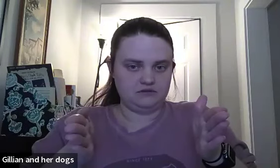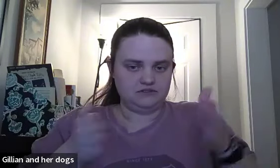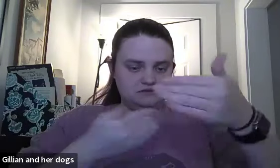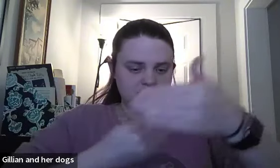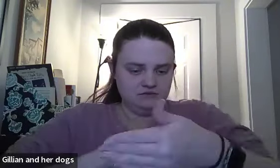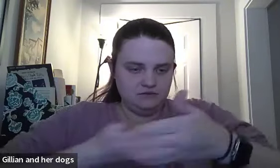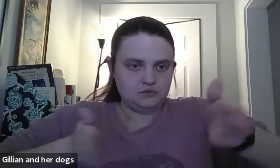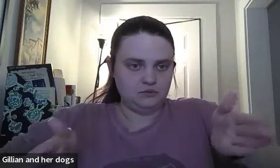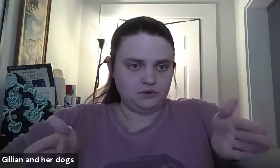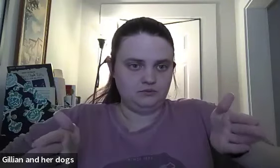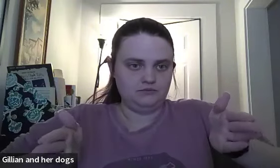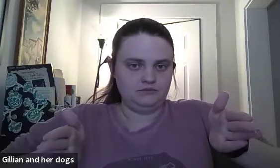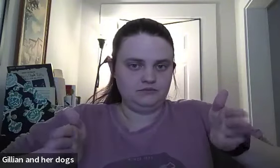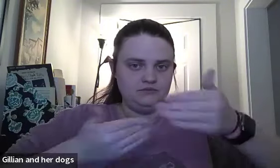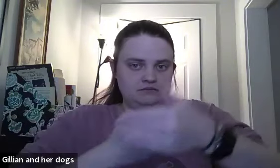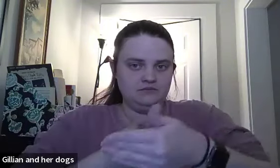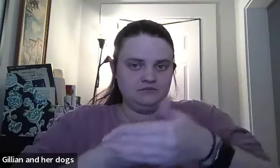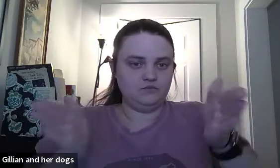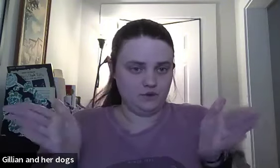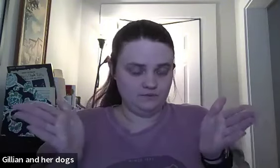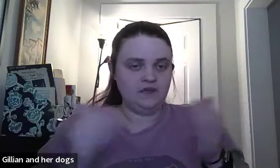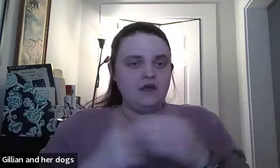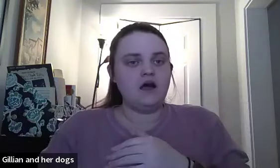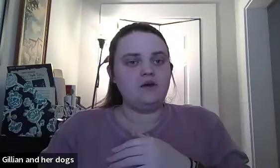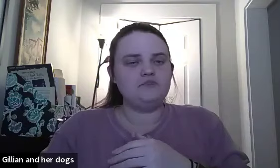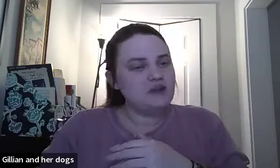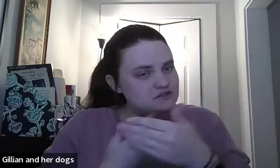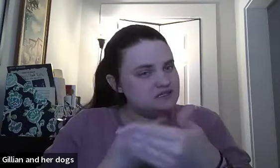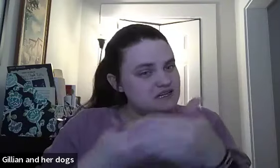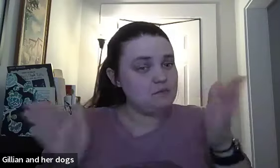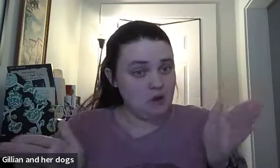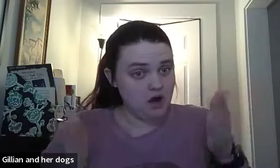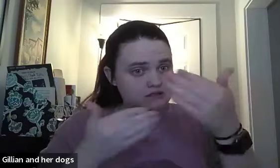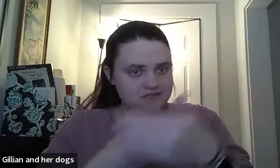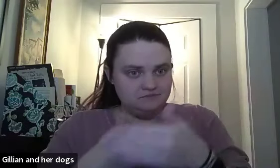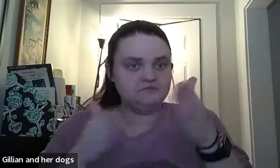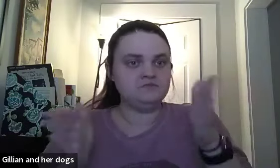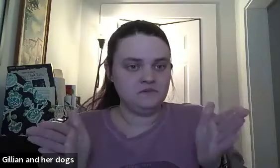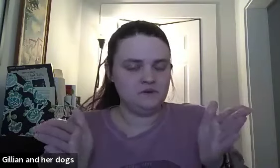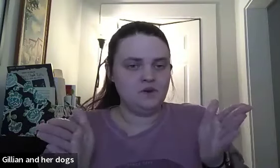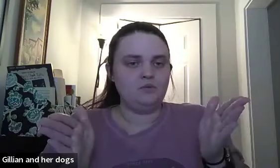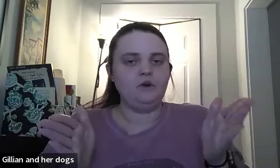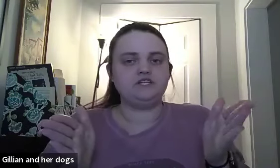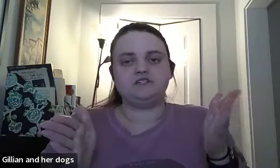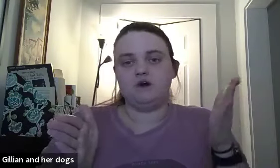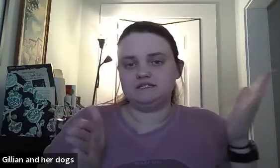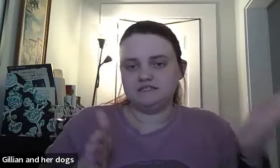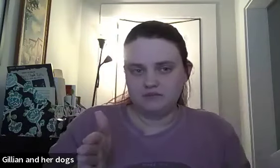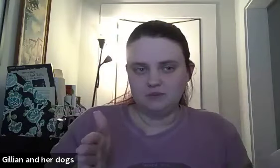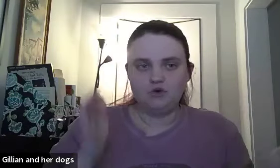out. Room. Room. This also is the sign for box, which is why some